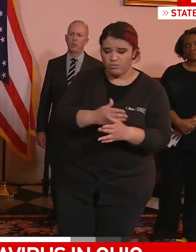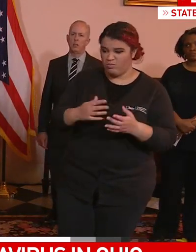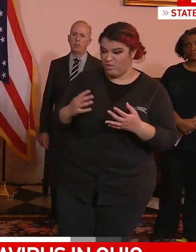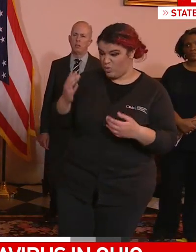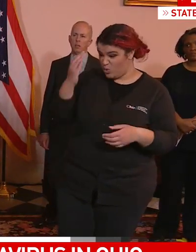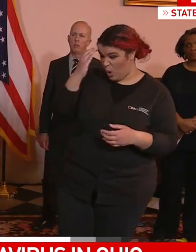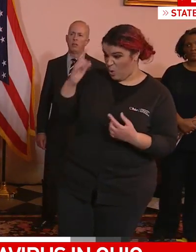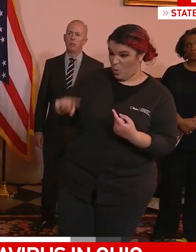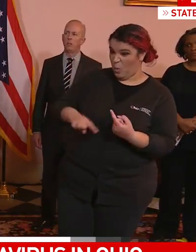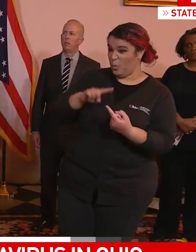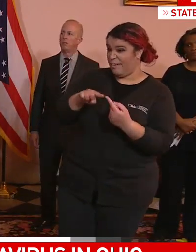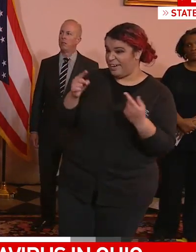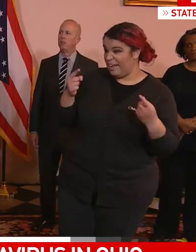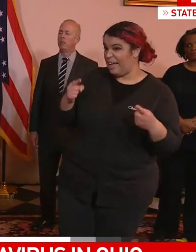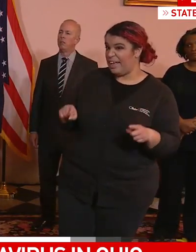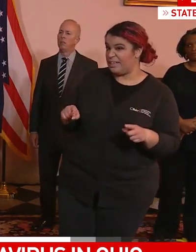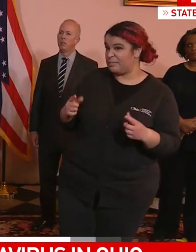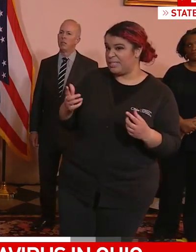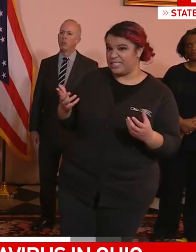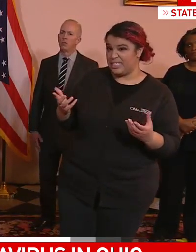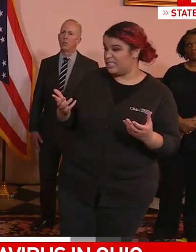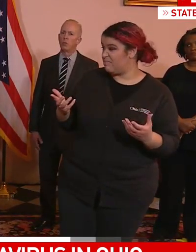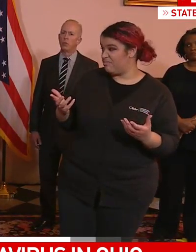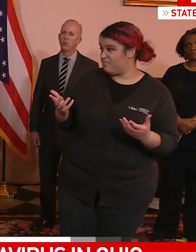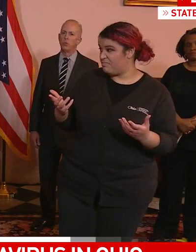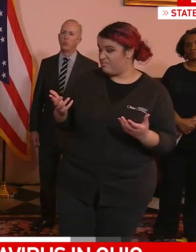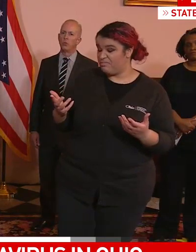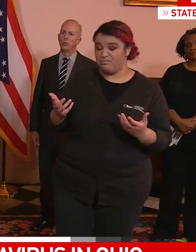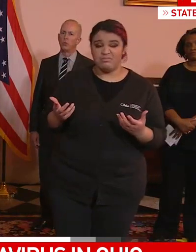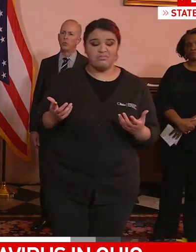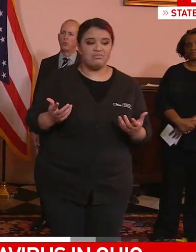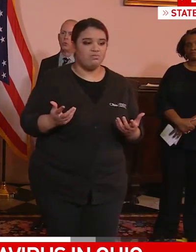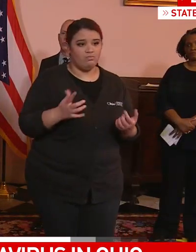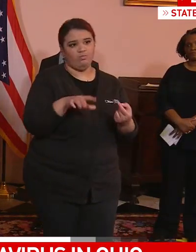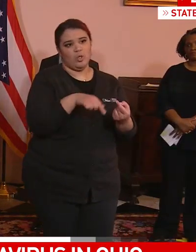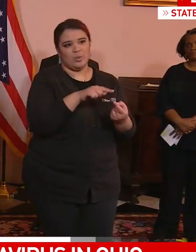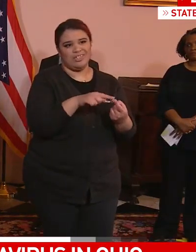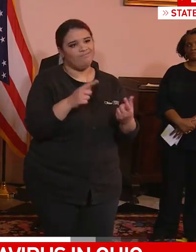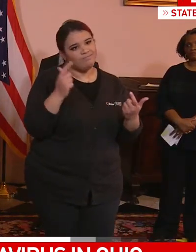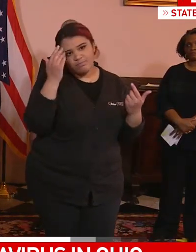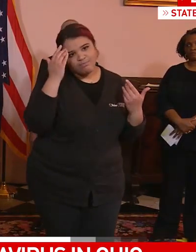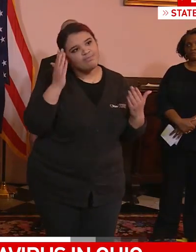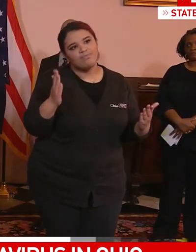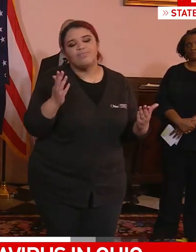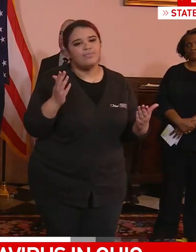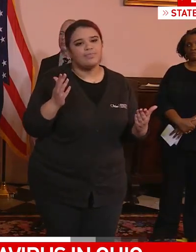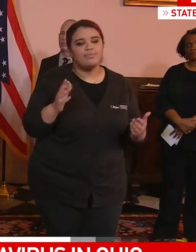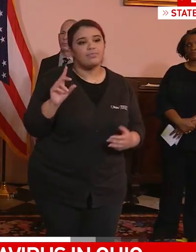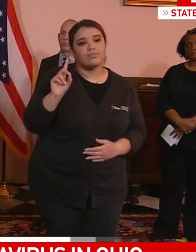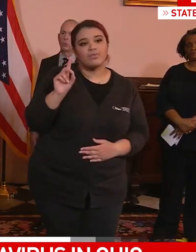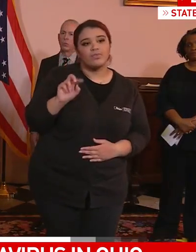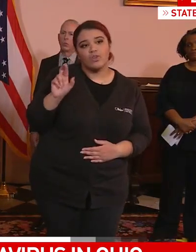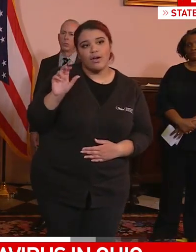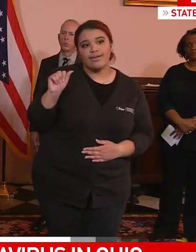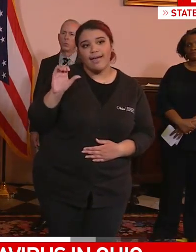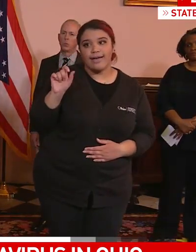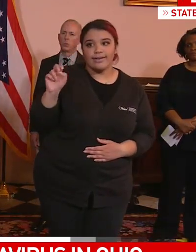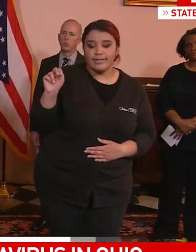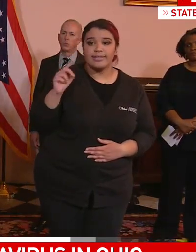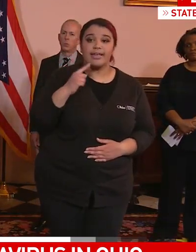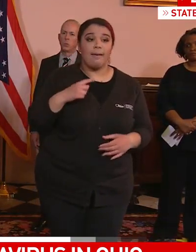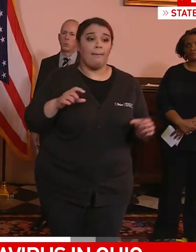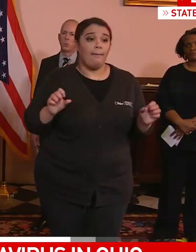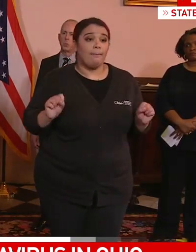situation? No, I don't think we know the timeline. I think there's been, Dr. Acton has talked about this possibly peaking around